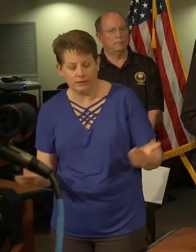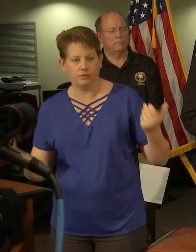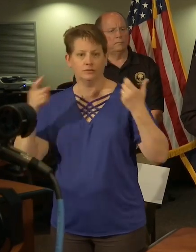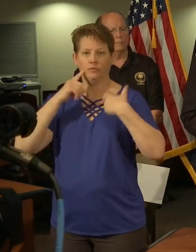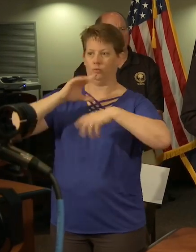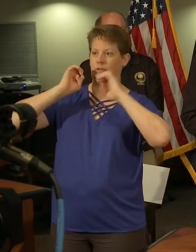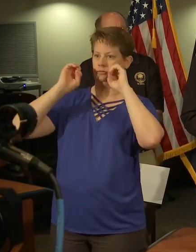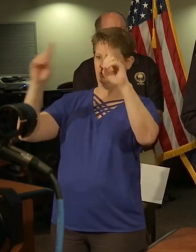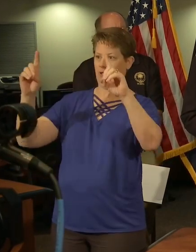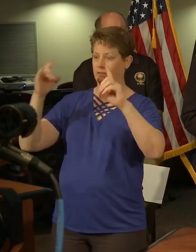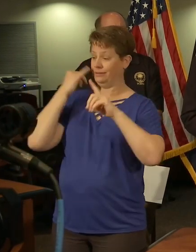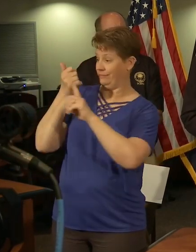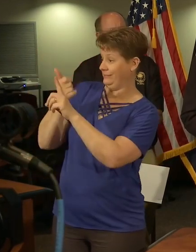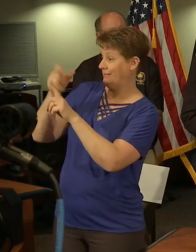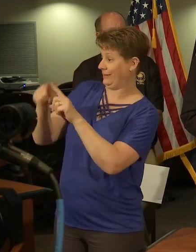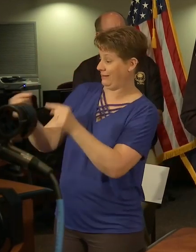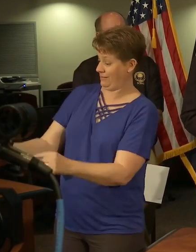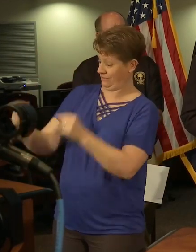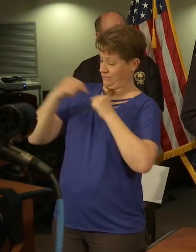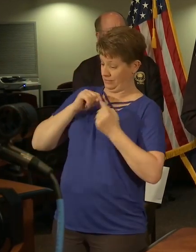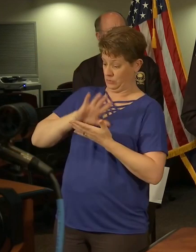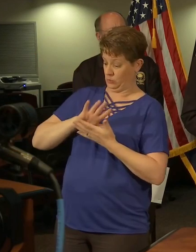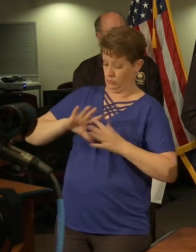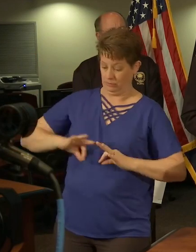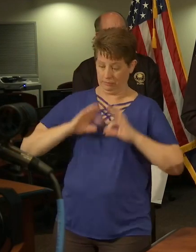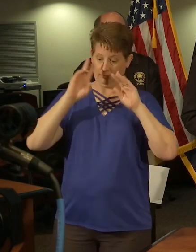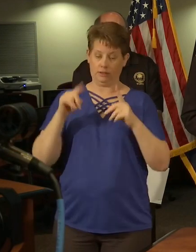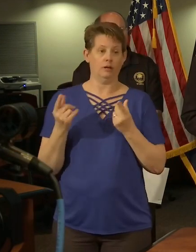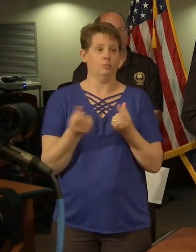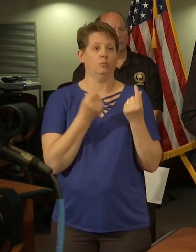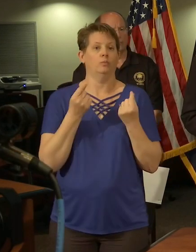they're unable to come to school and for the pickup.